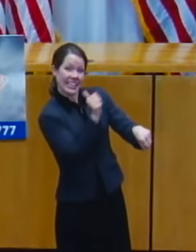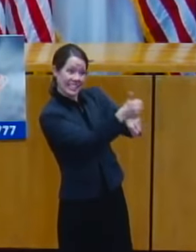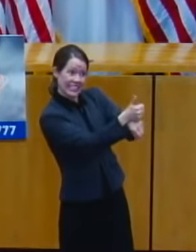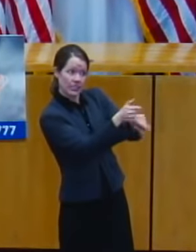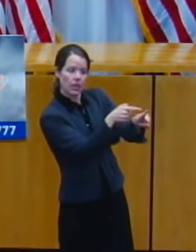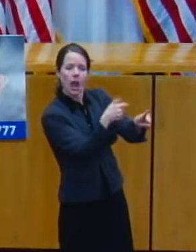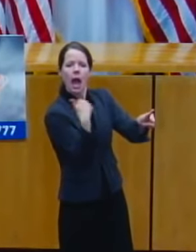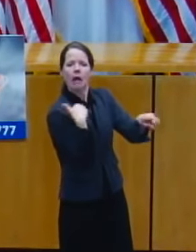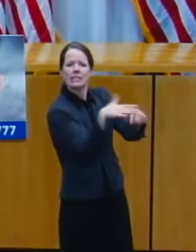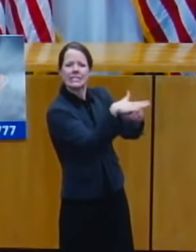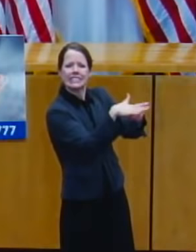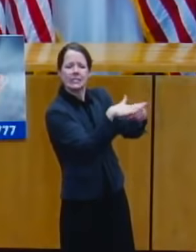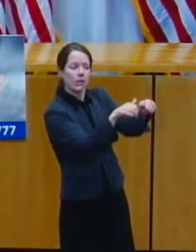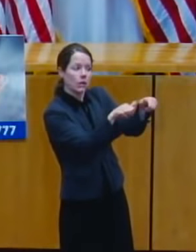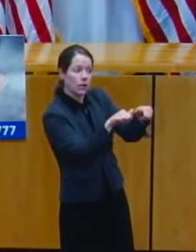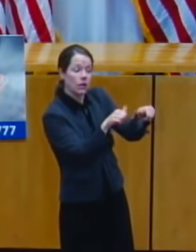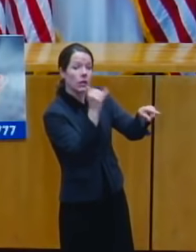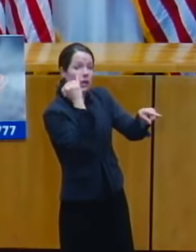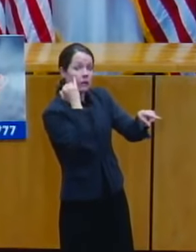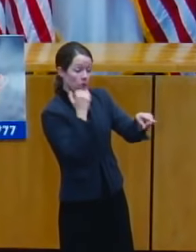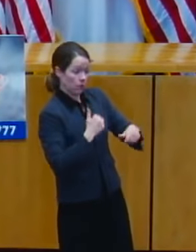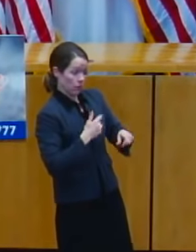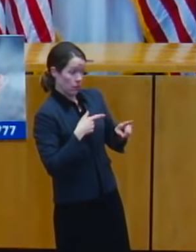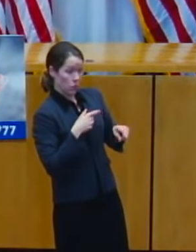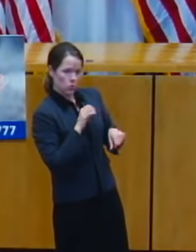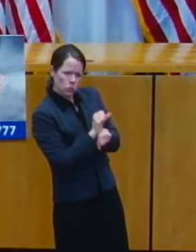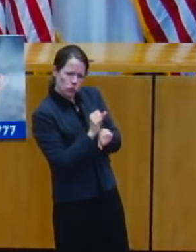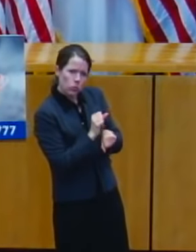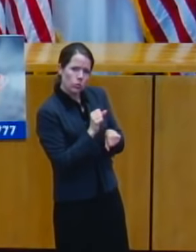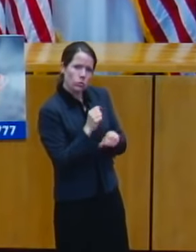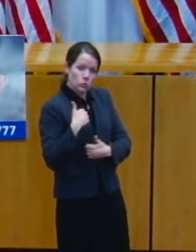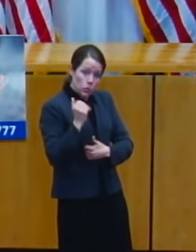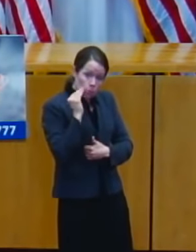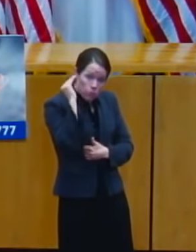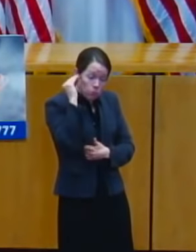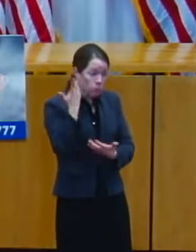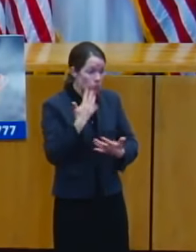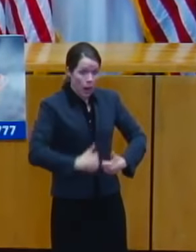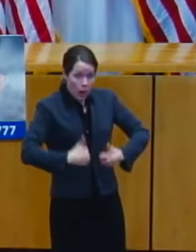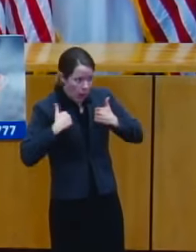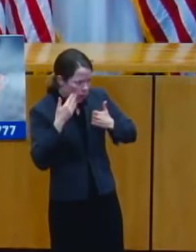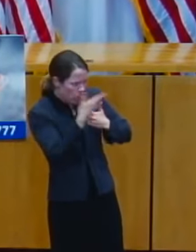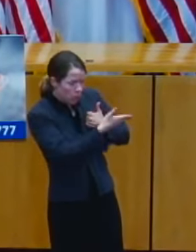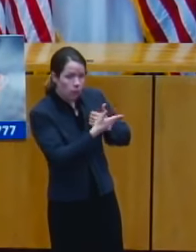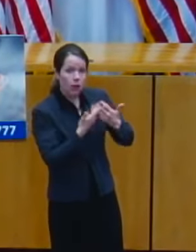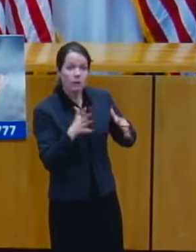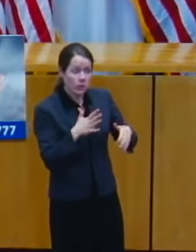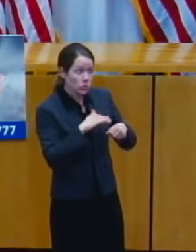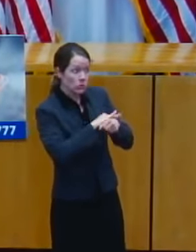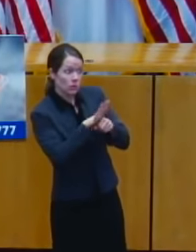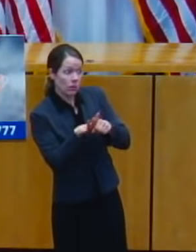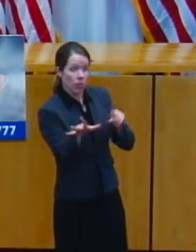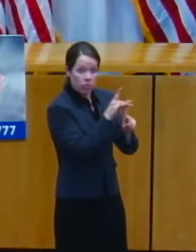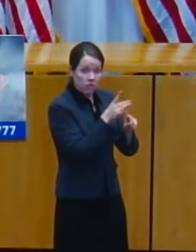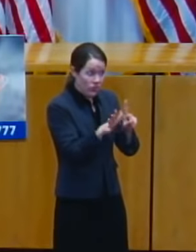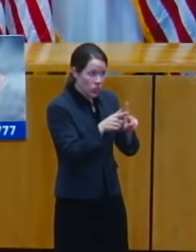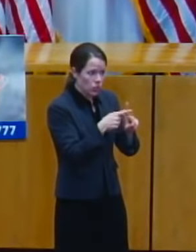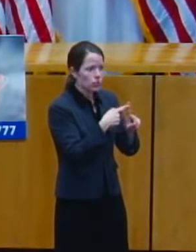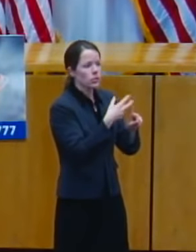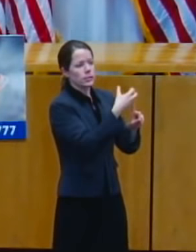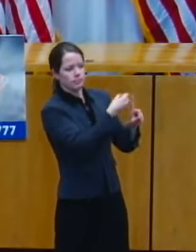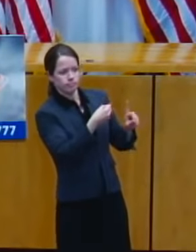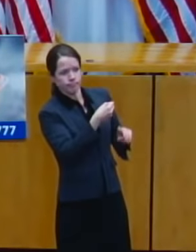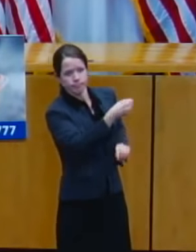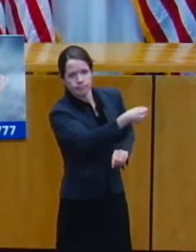at Holyoke Soldiers Home, and continue to pursue reforms with respect to care,